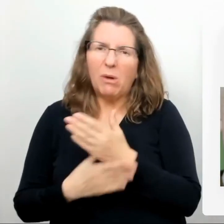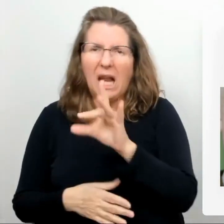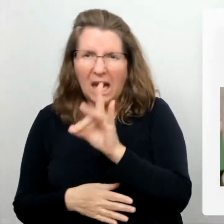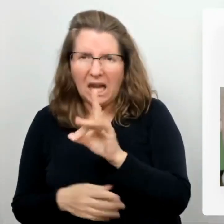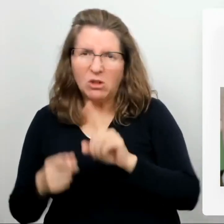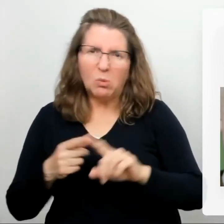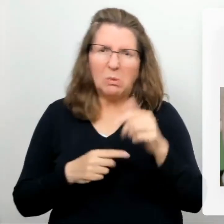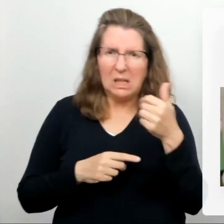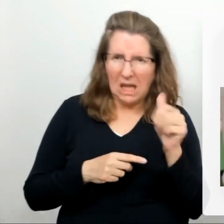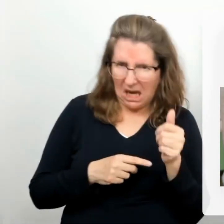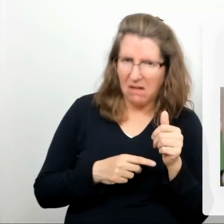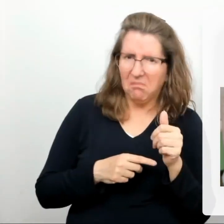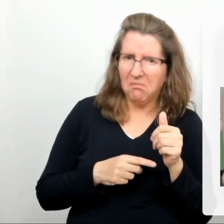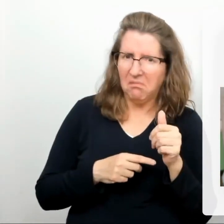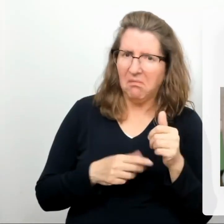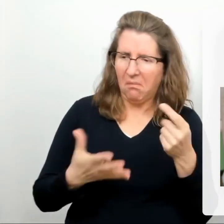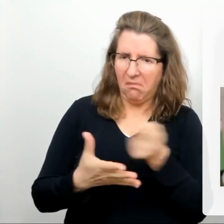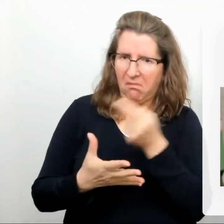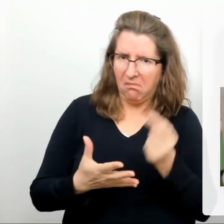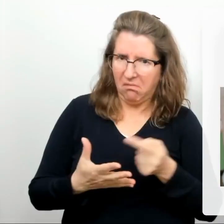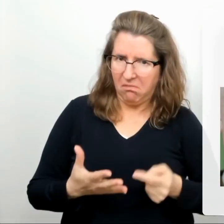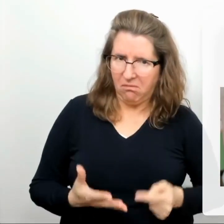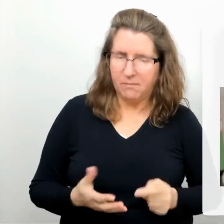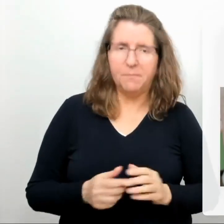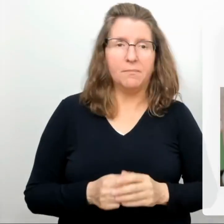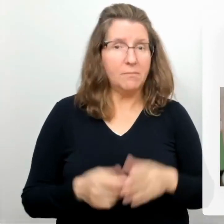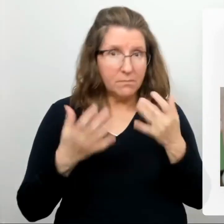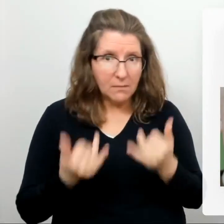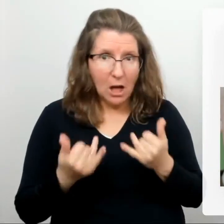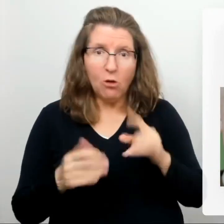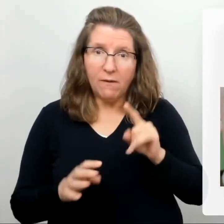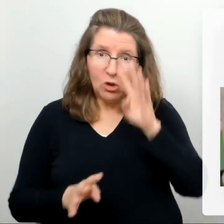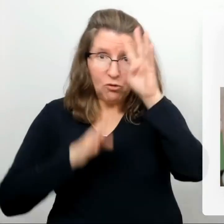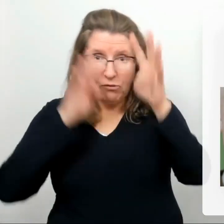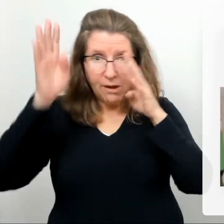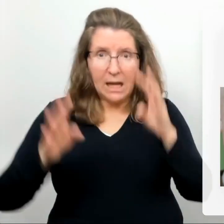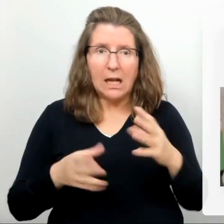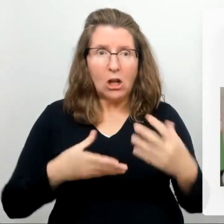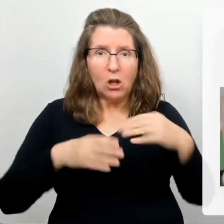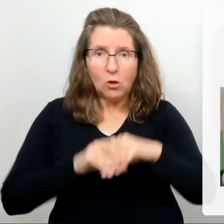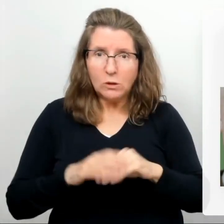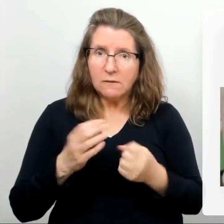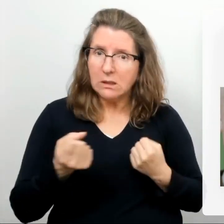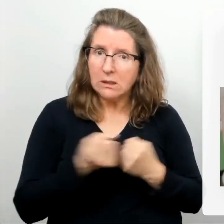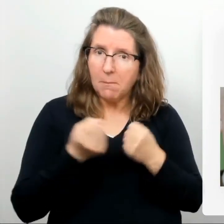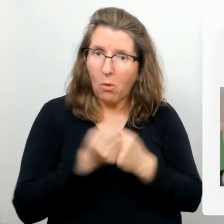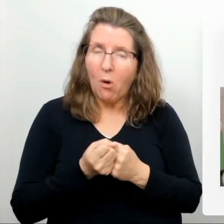Let's just keep it basic and look at the 8 or 10 we have listed. Now we'll move on to build an